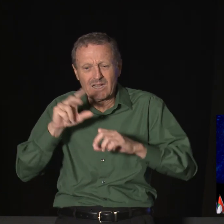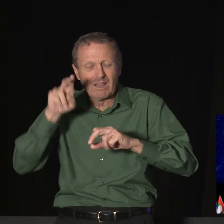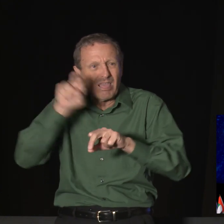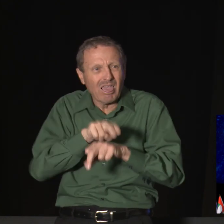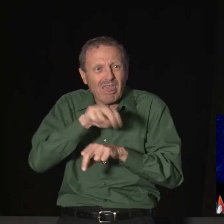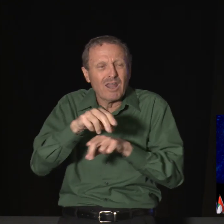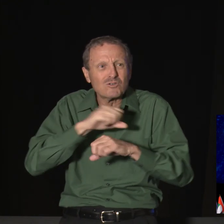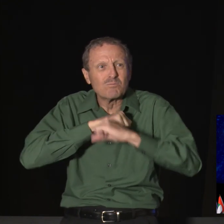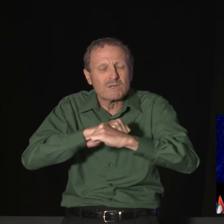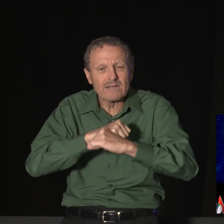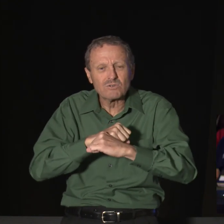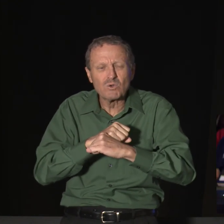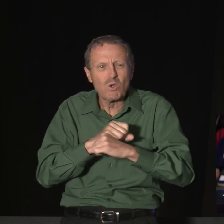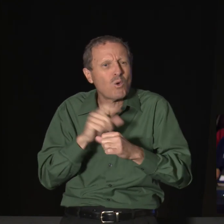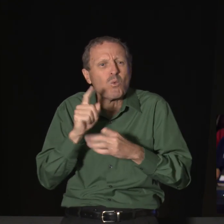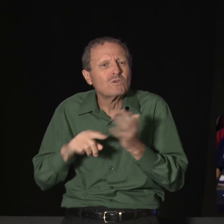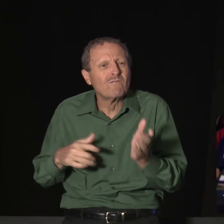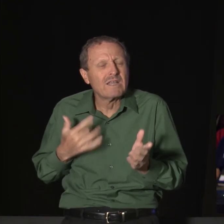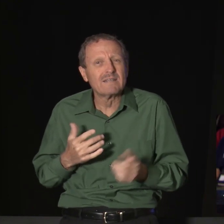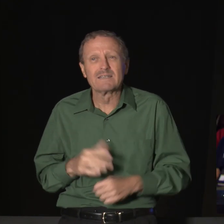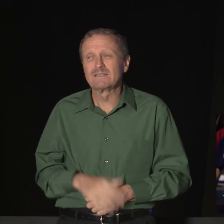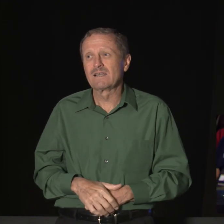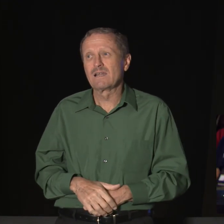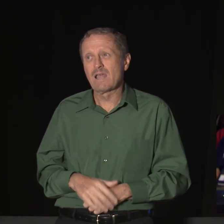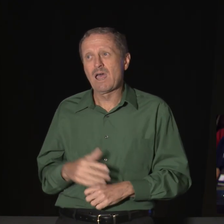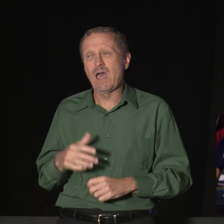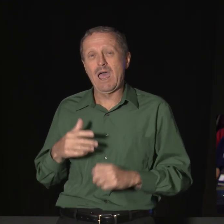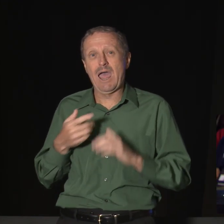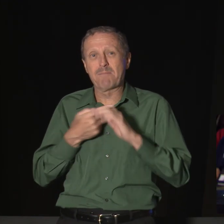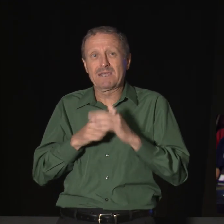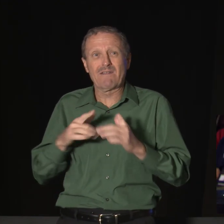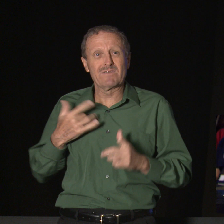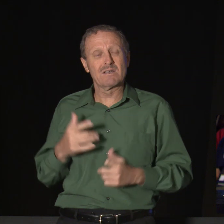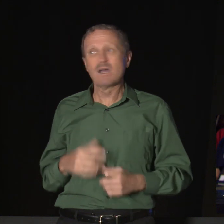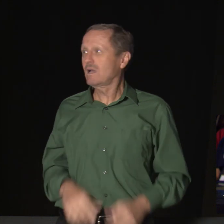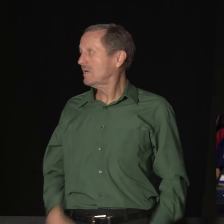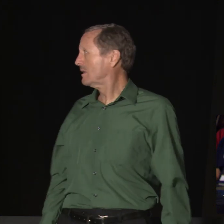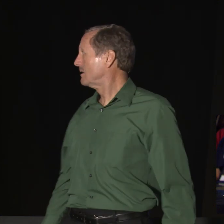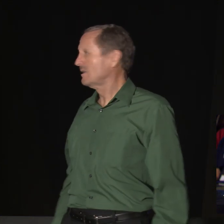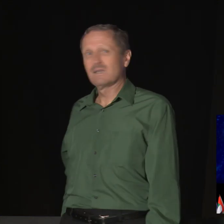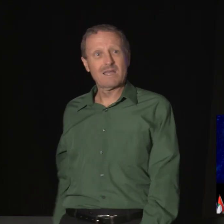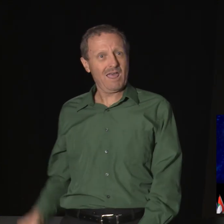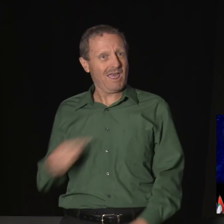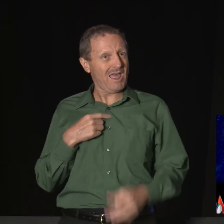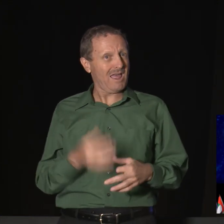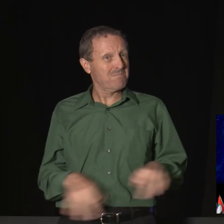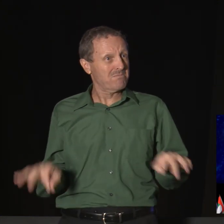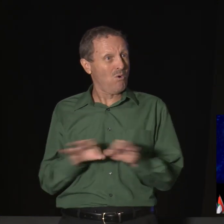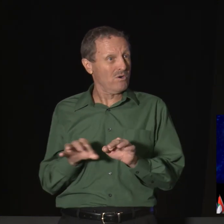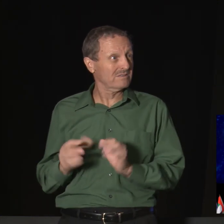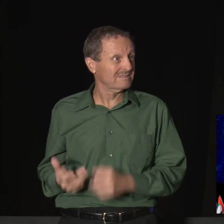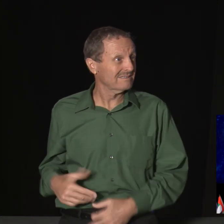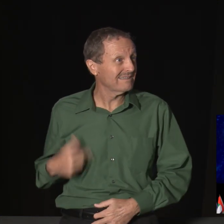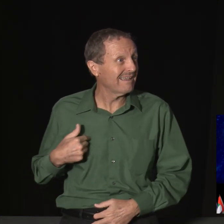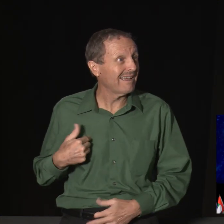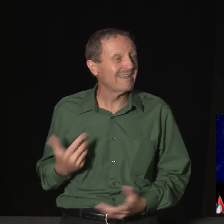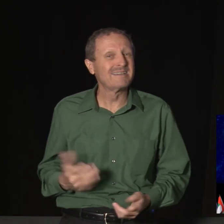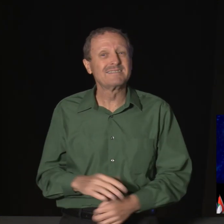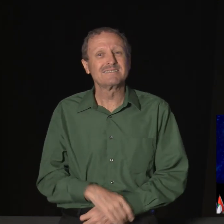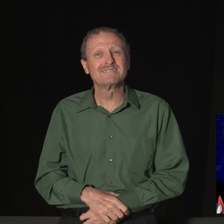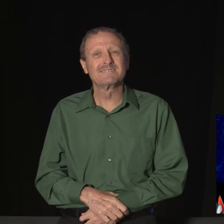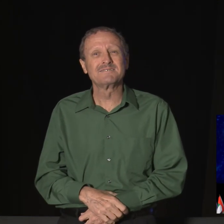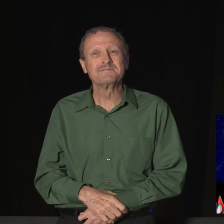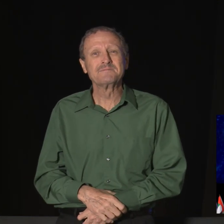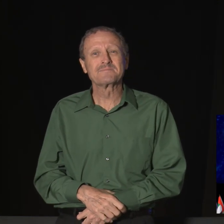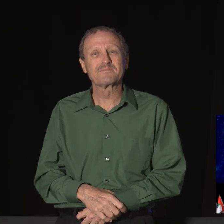what did you feel? She said, I began to feel like I was the most important thing in the world to them.